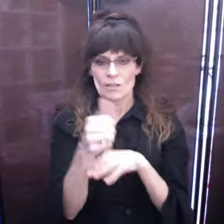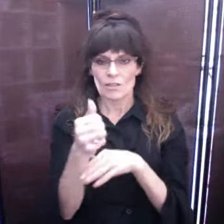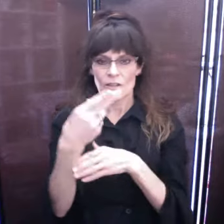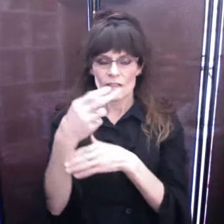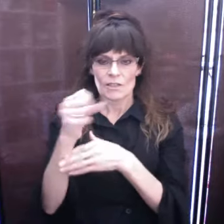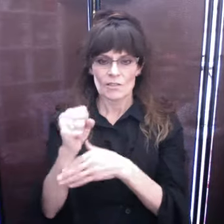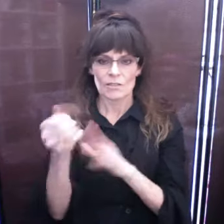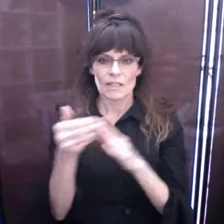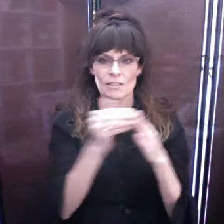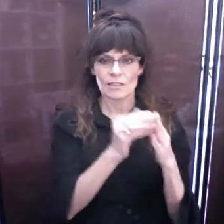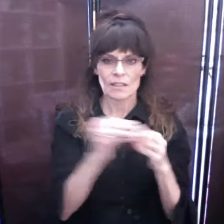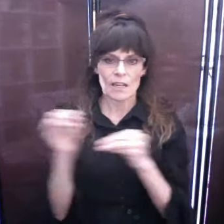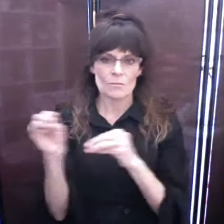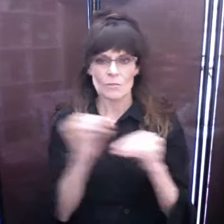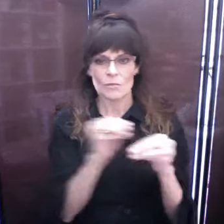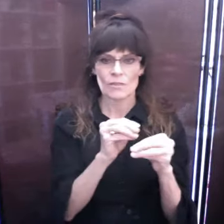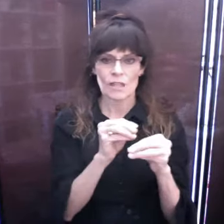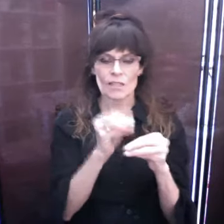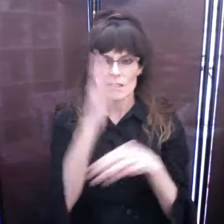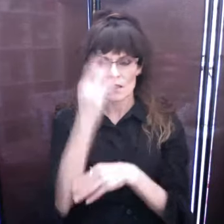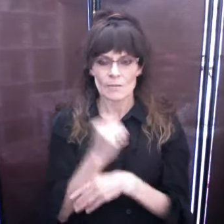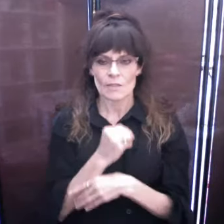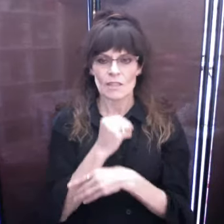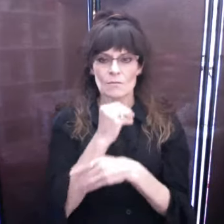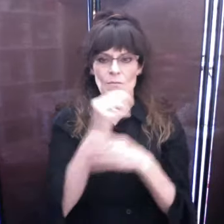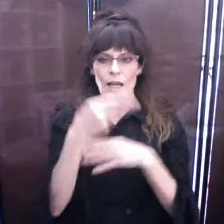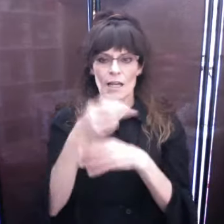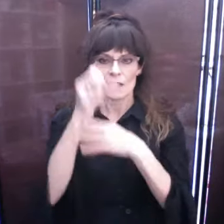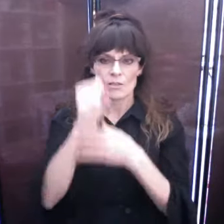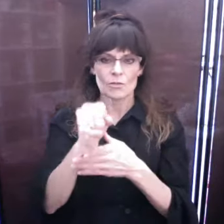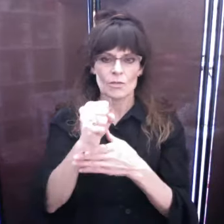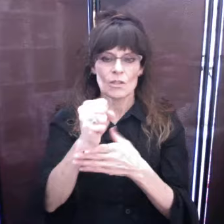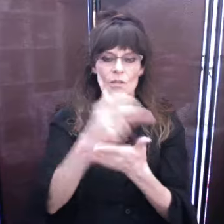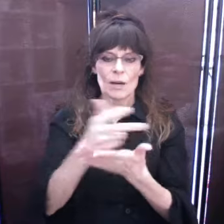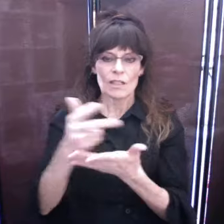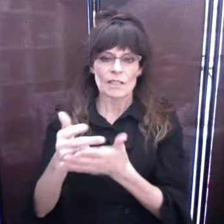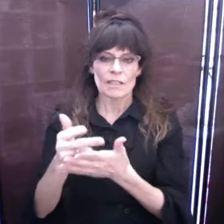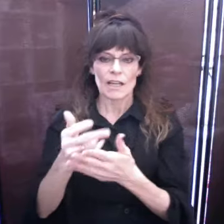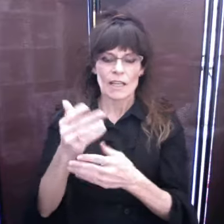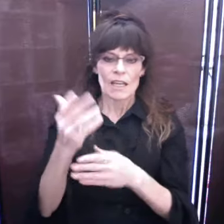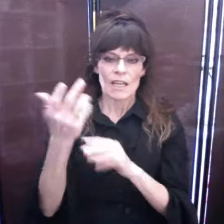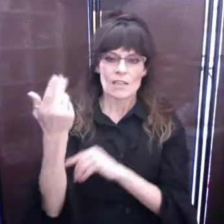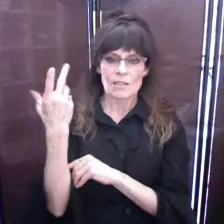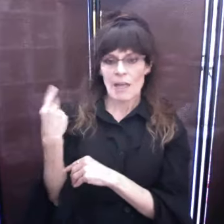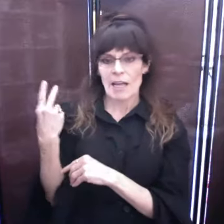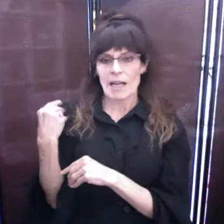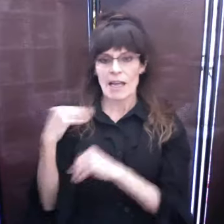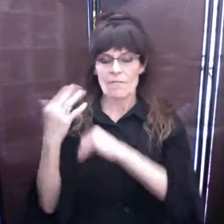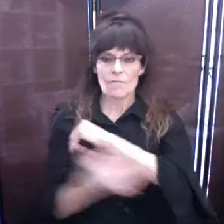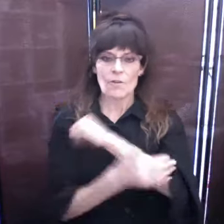to my high school parking lot, had a trash bag full of clothes in the trunk, had a toothbrush in the ashtray, pillow, and a blanket on the back seat. I just kind of lived in my car.